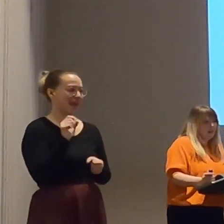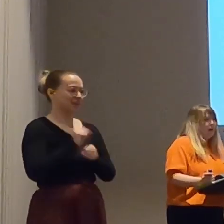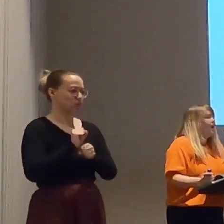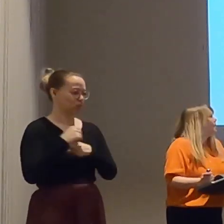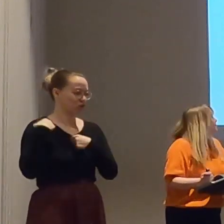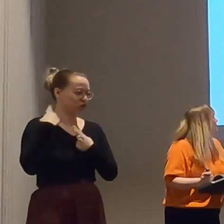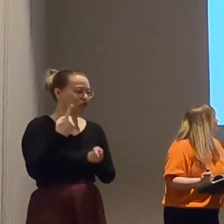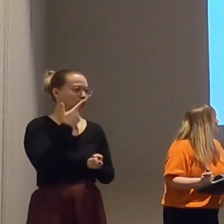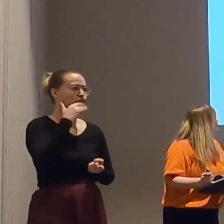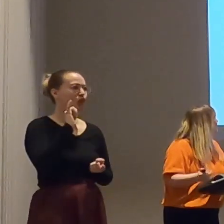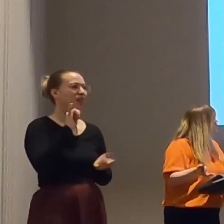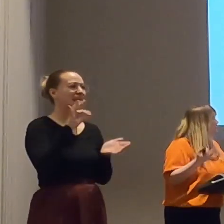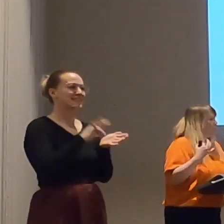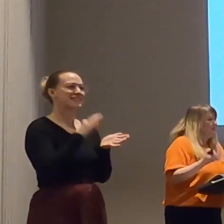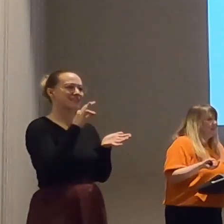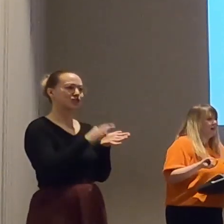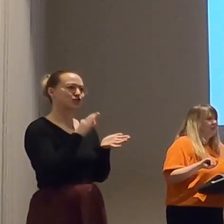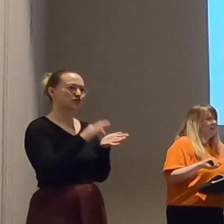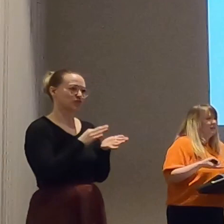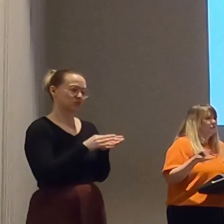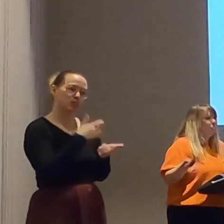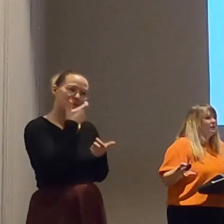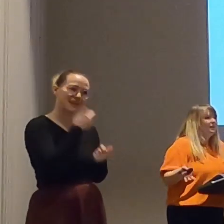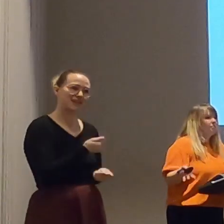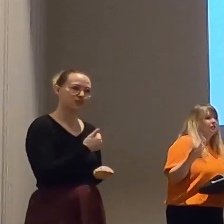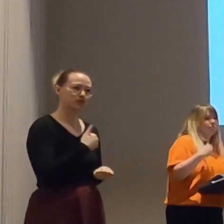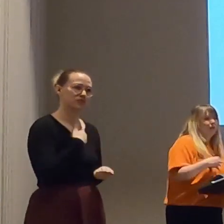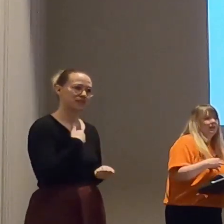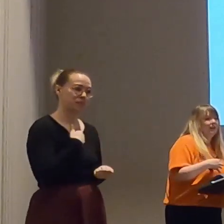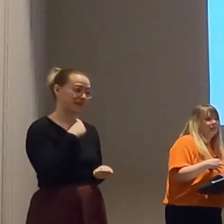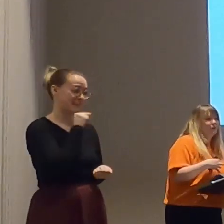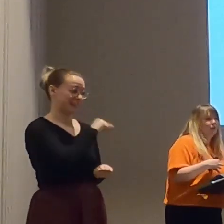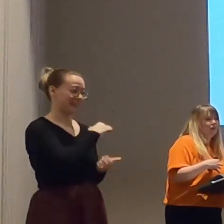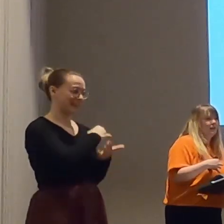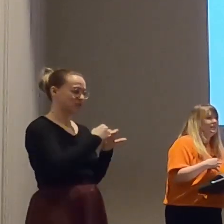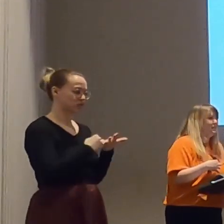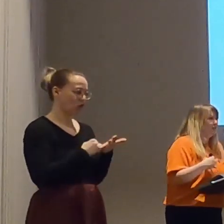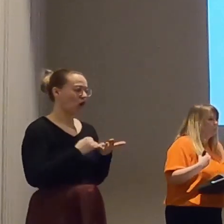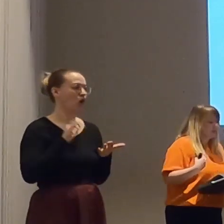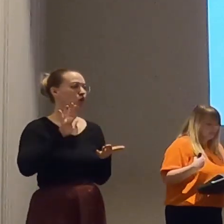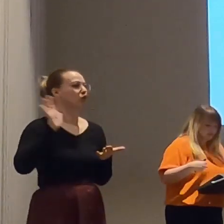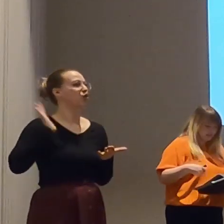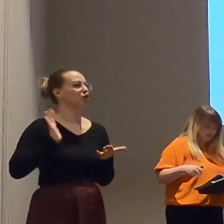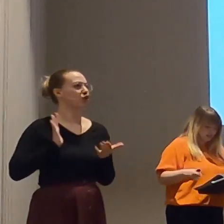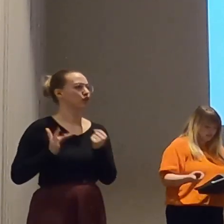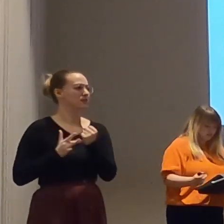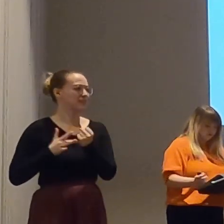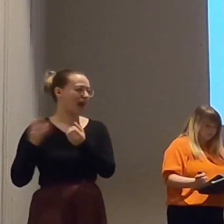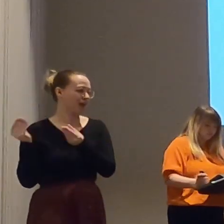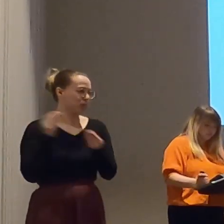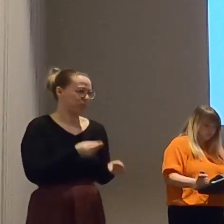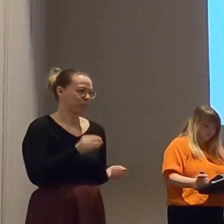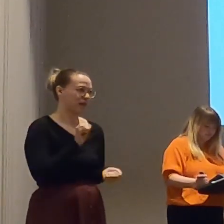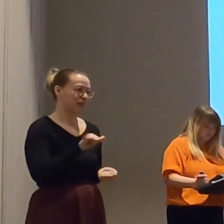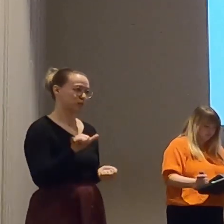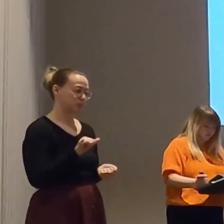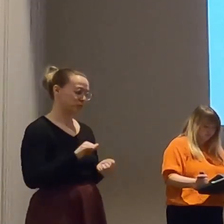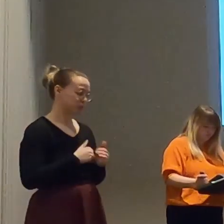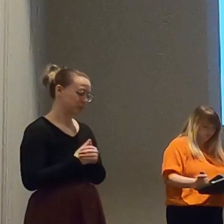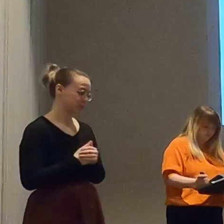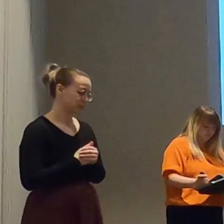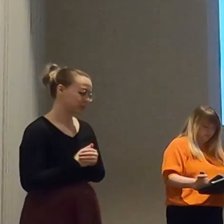to me. So it's interesting that in this new medium, she's bringing in her existing work into this.